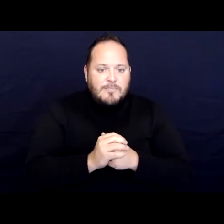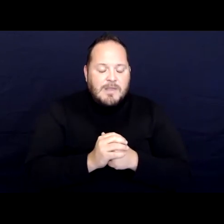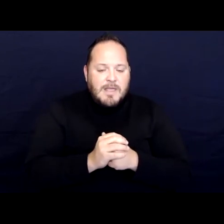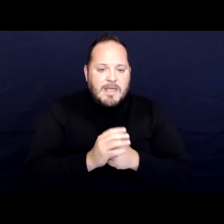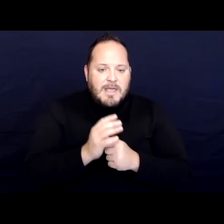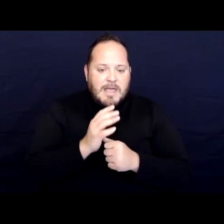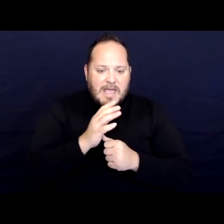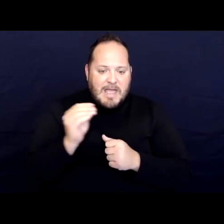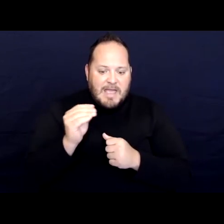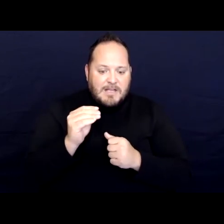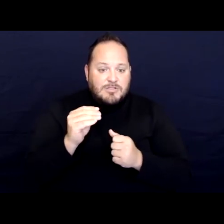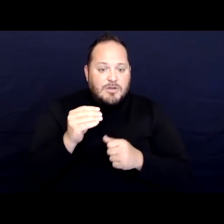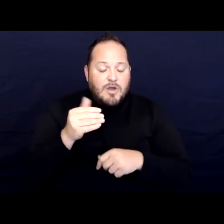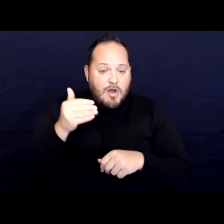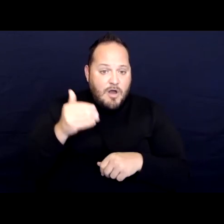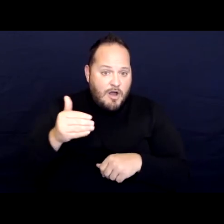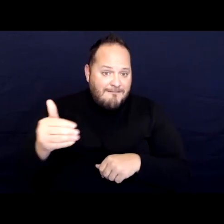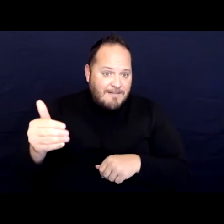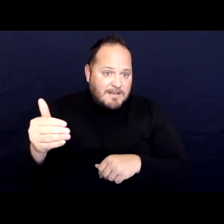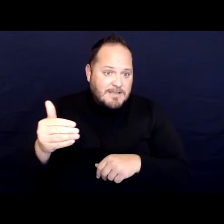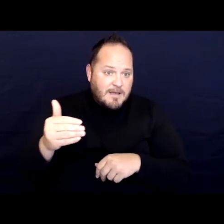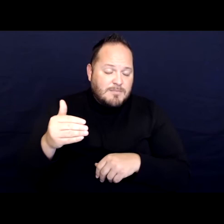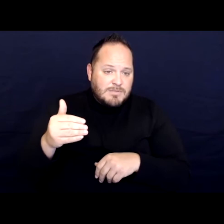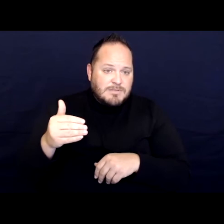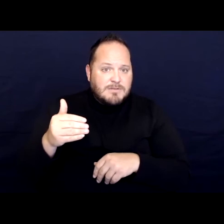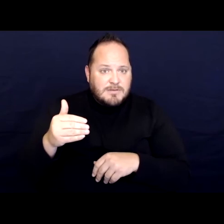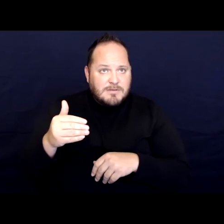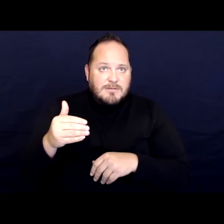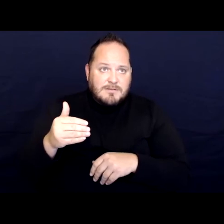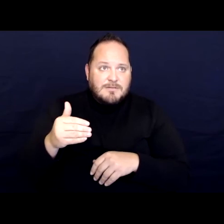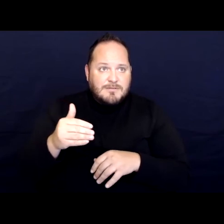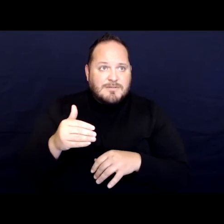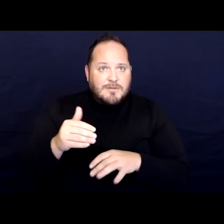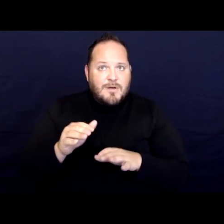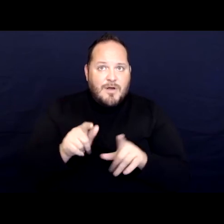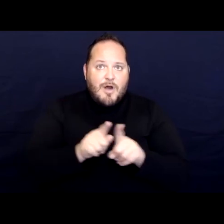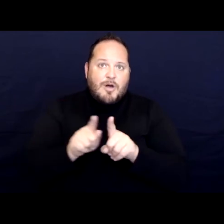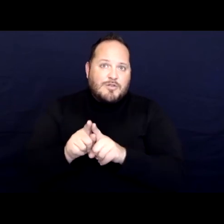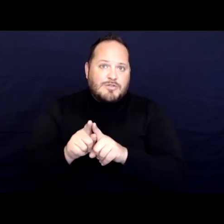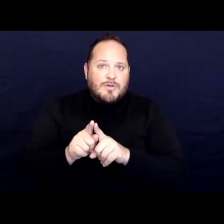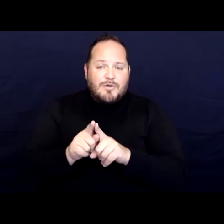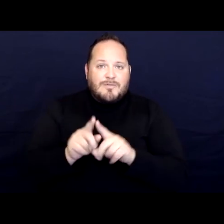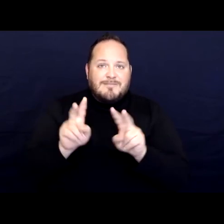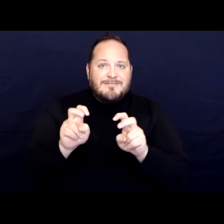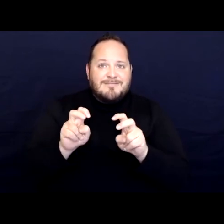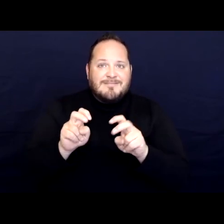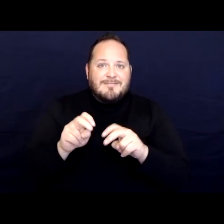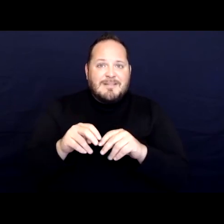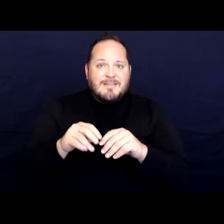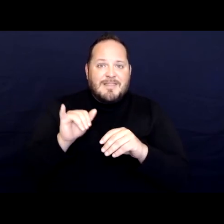And you know, oftentimes too, it's also sort of the layer of access to healthcare in